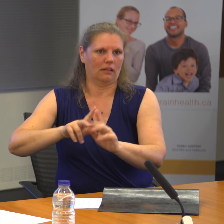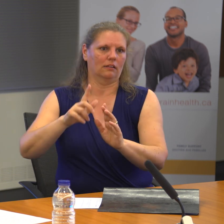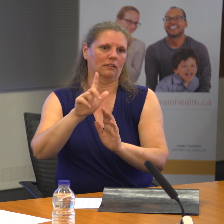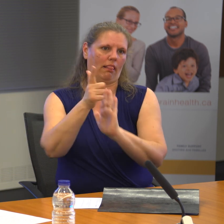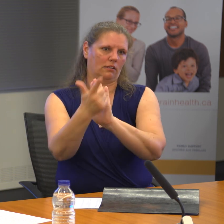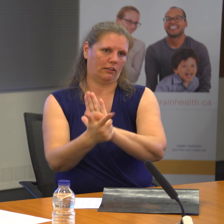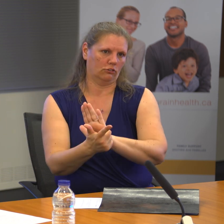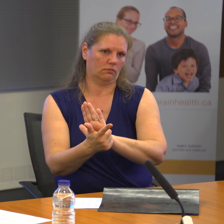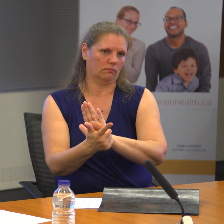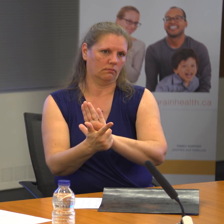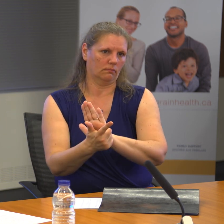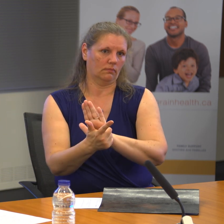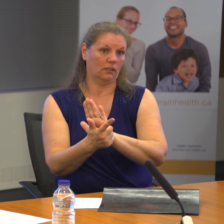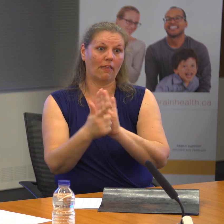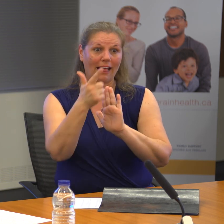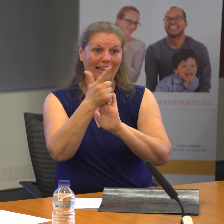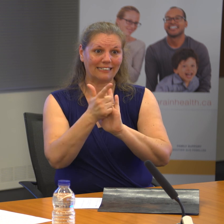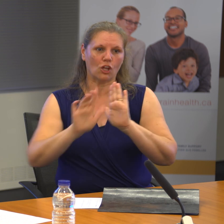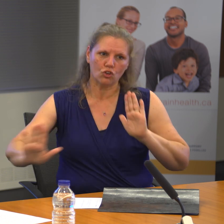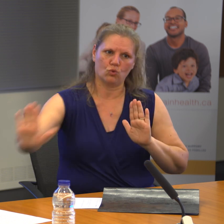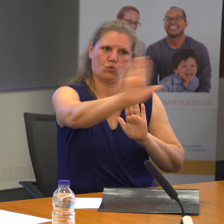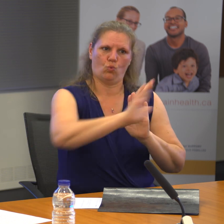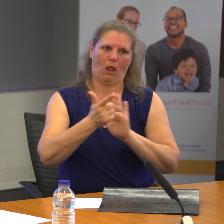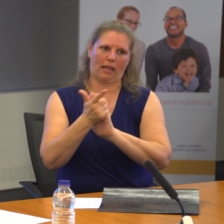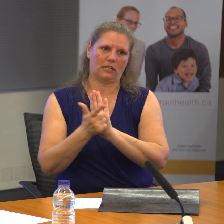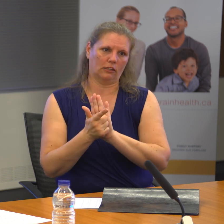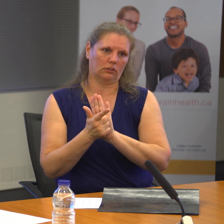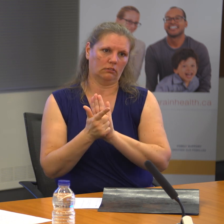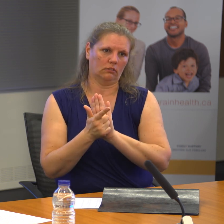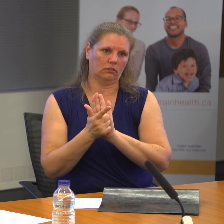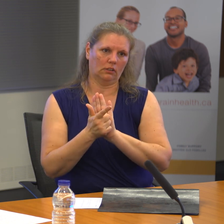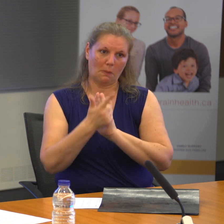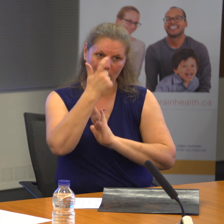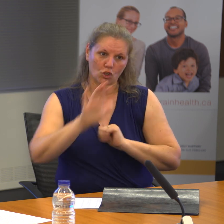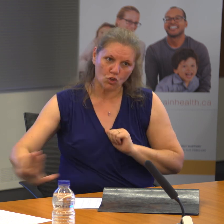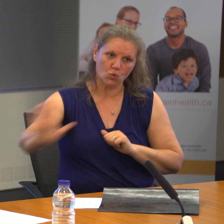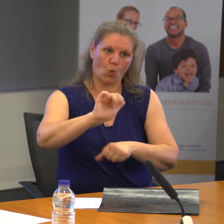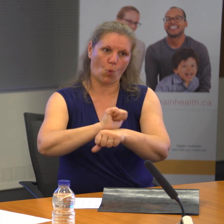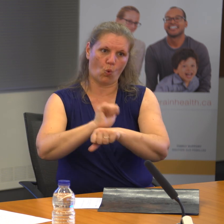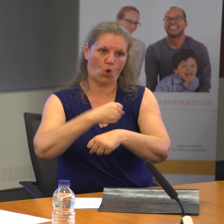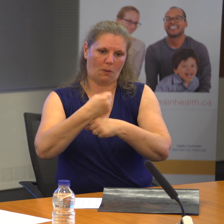It is your legislation. It is your work.